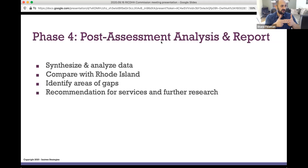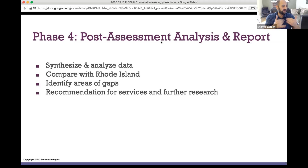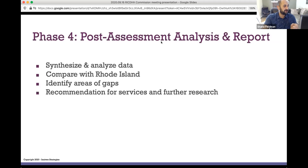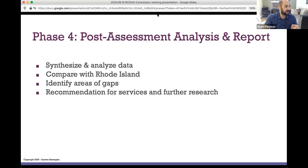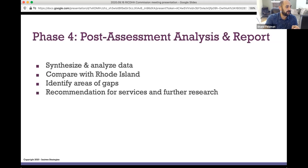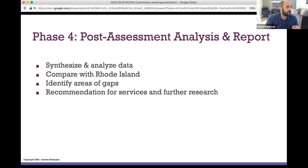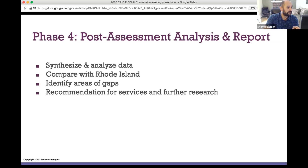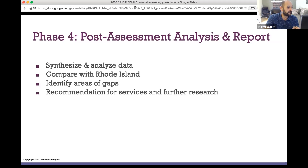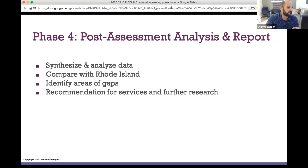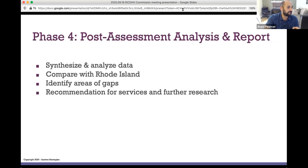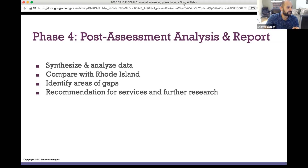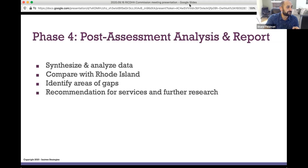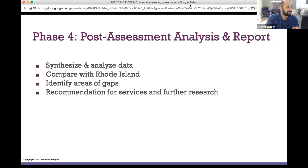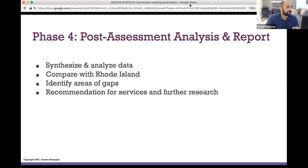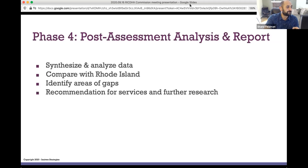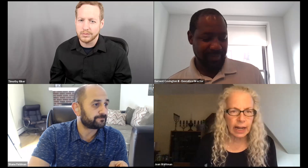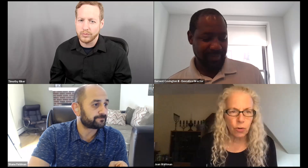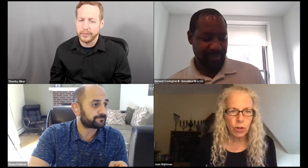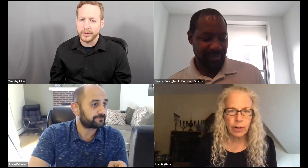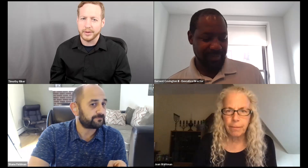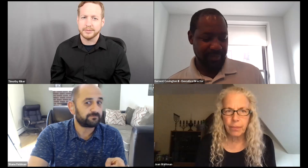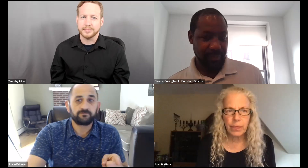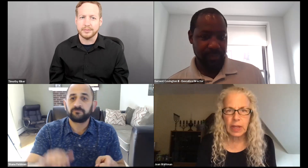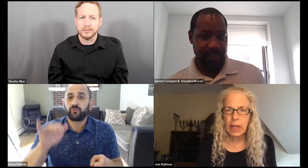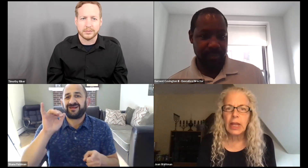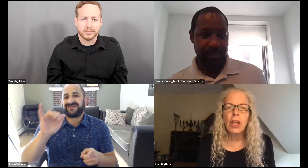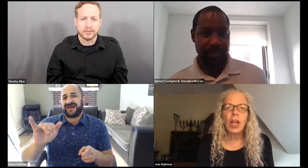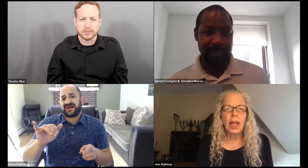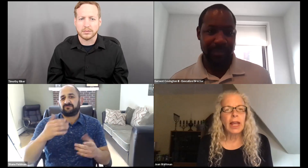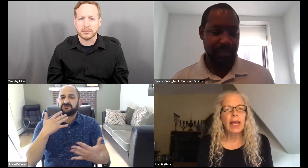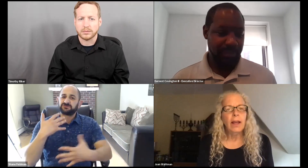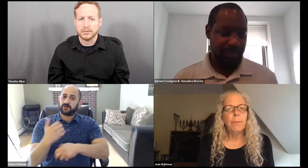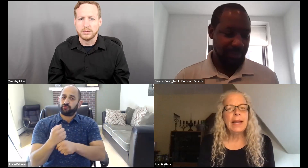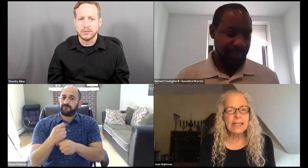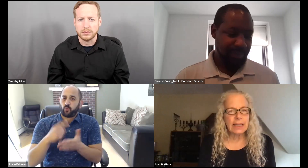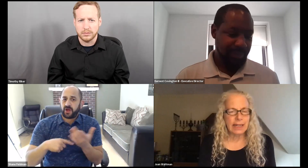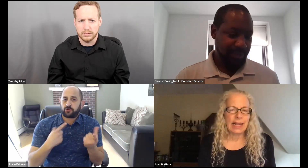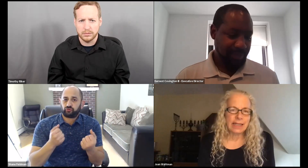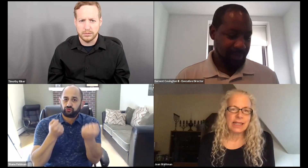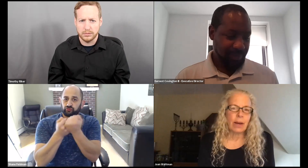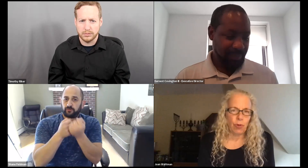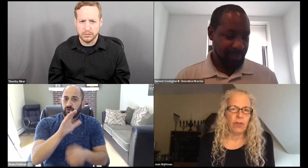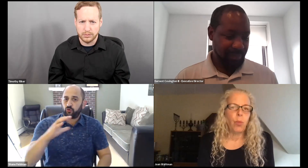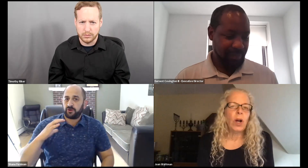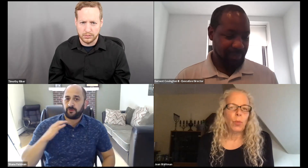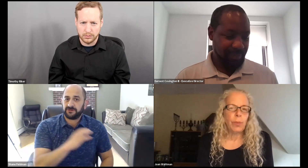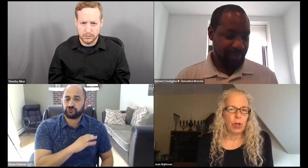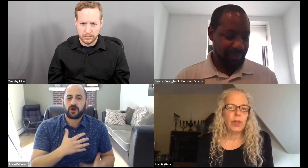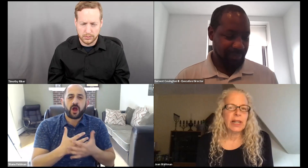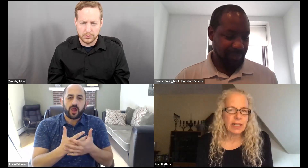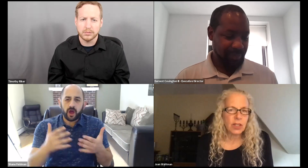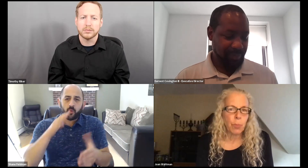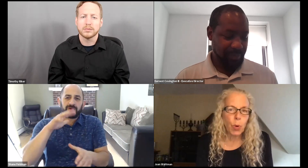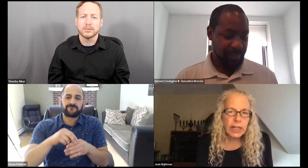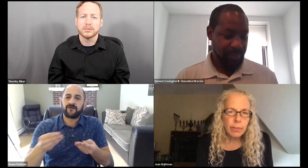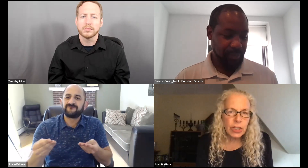been doing. And we can close this slide out. basically, that's a summary of what we've been doing